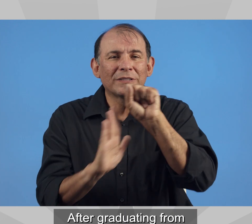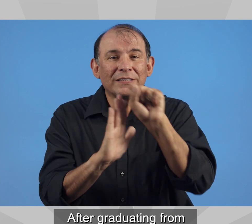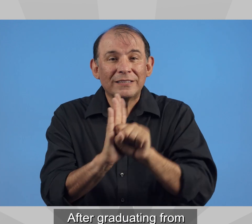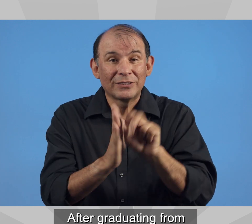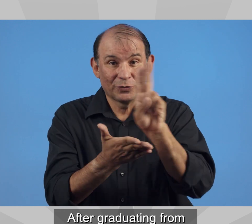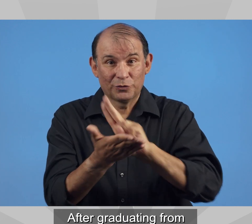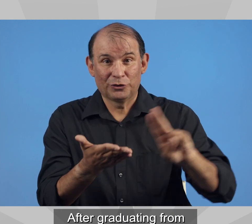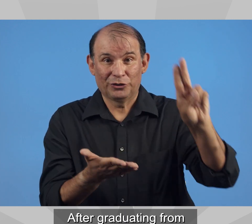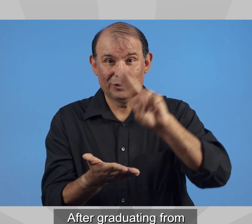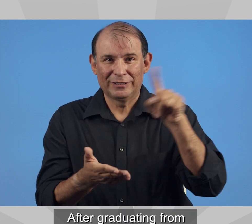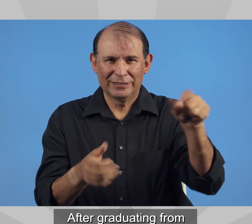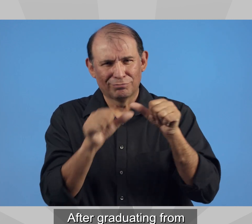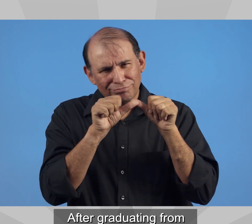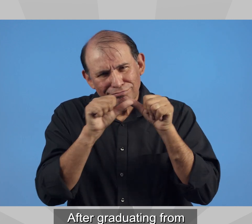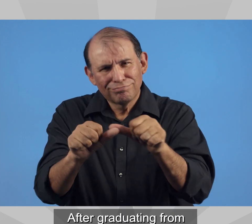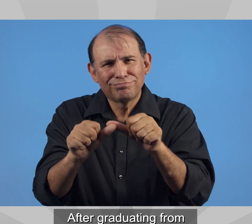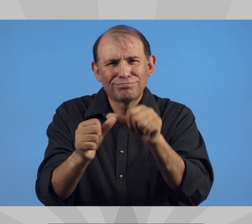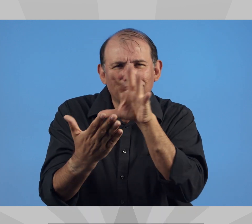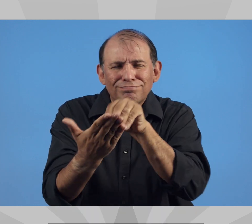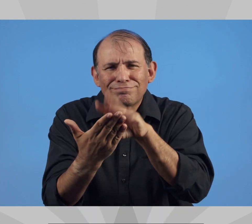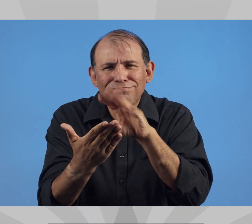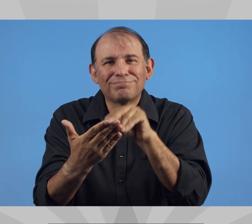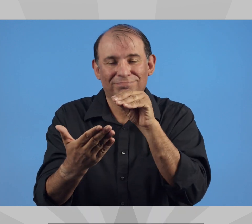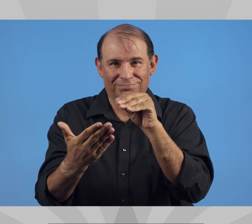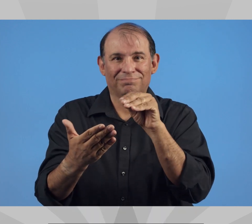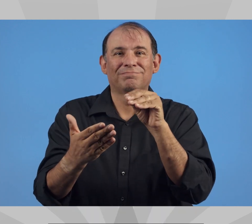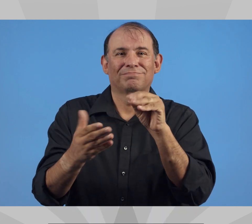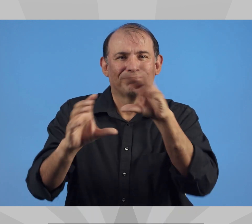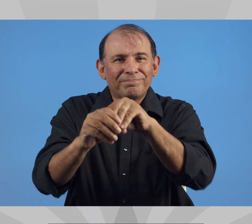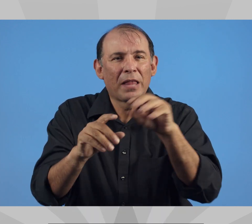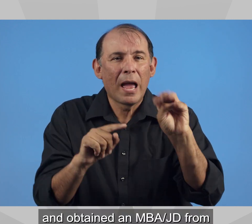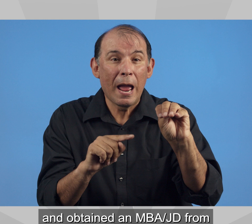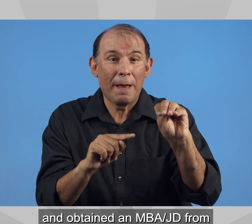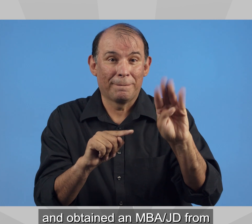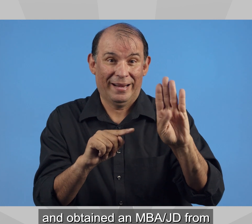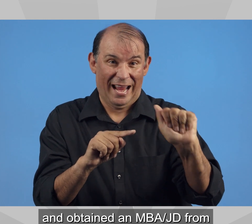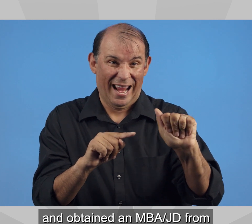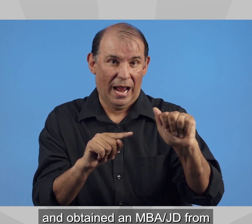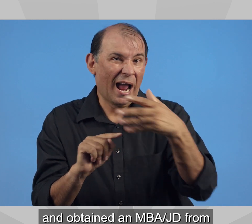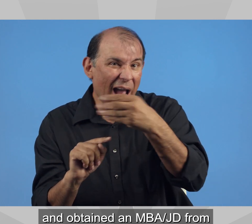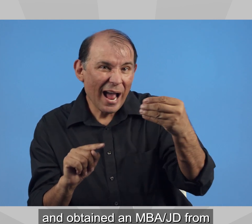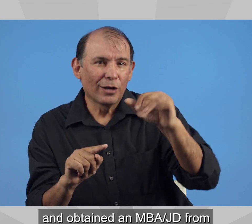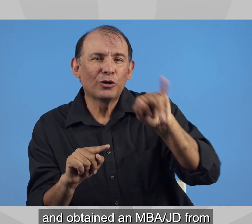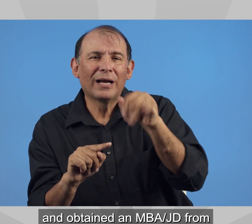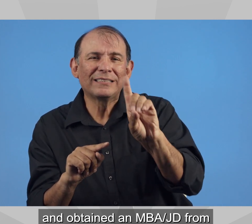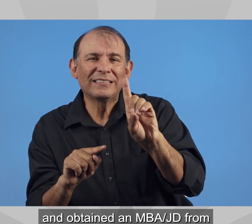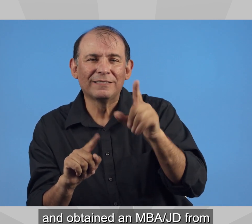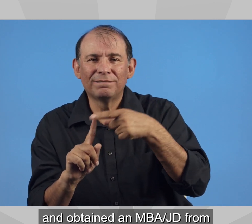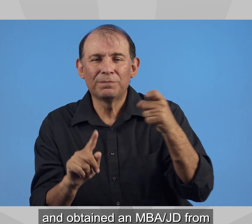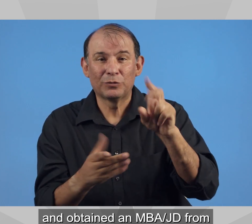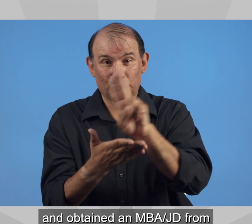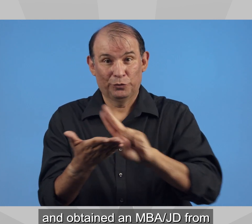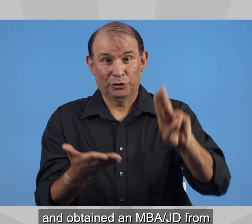After graduating from Arizona State University, he continued his education and obtained an MBA,